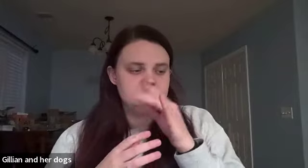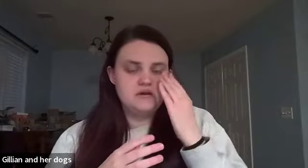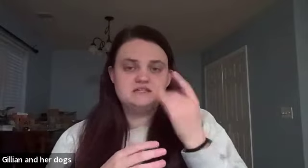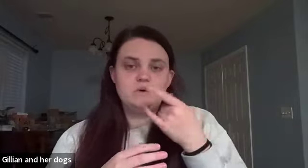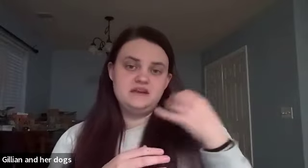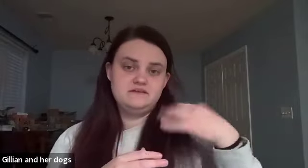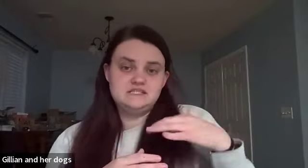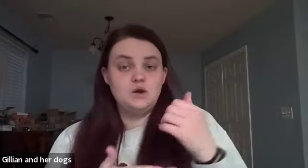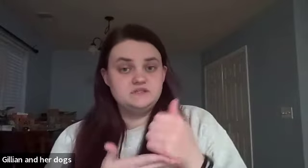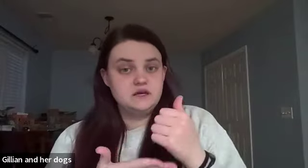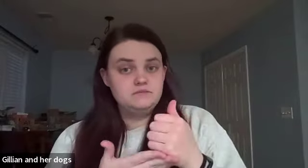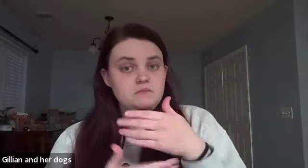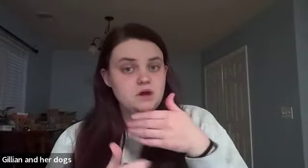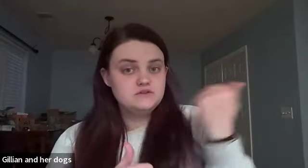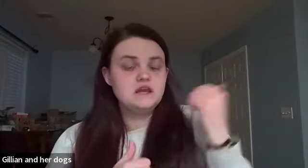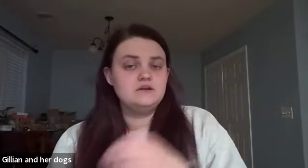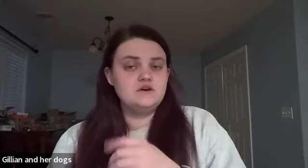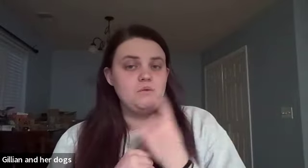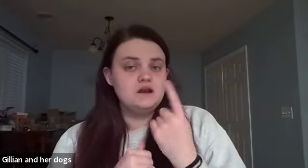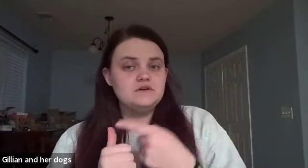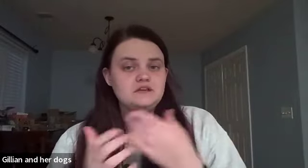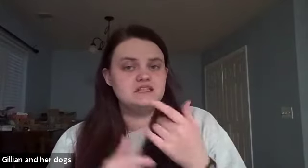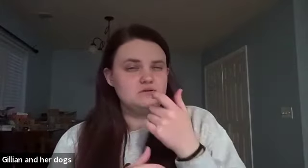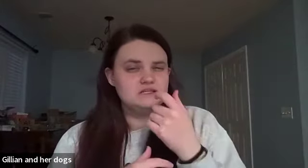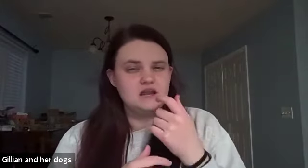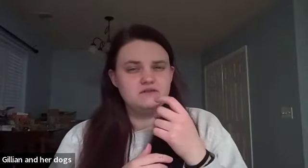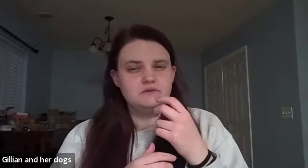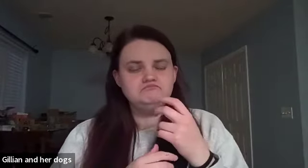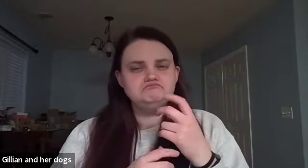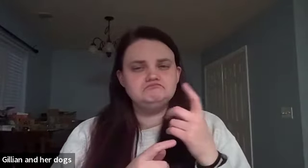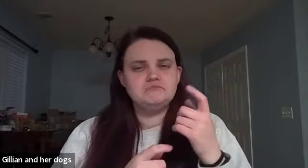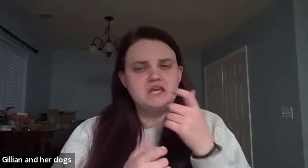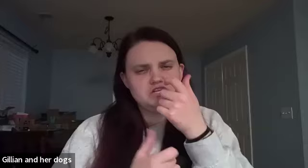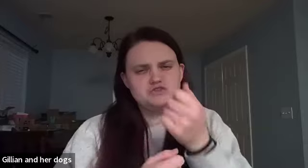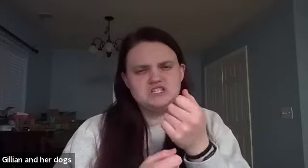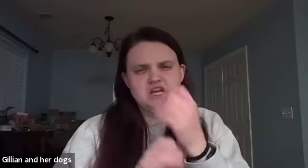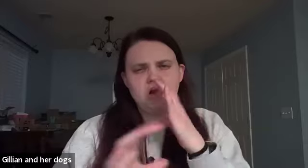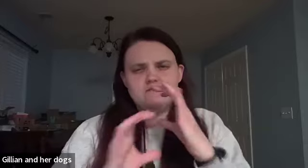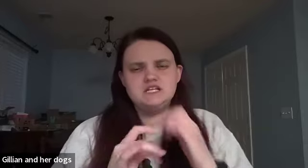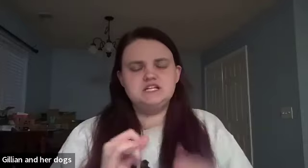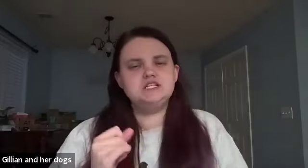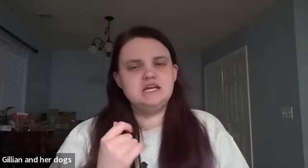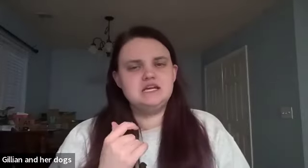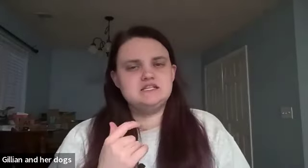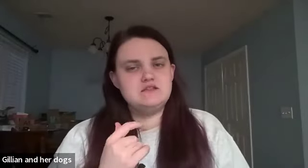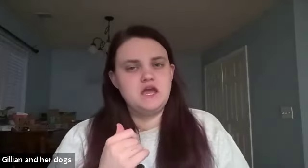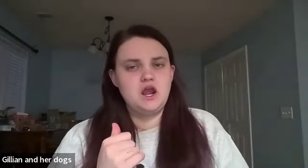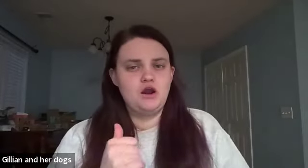to best what benefits and helps them the most. And so one of our things that's always kind of a interesting conversation is